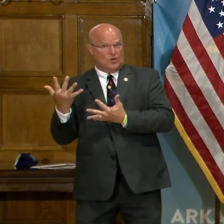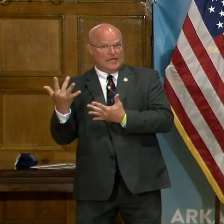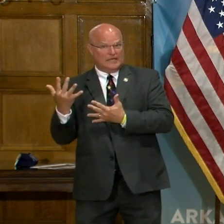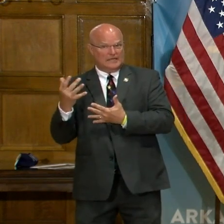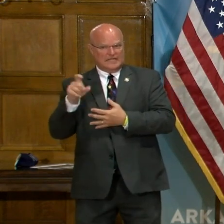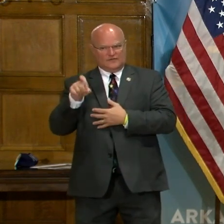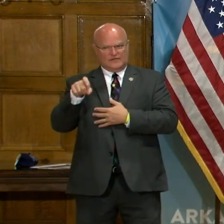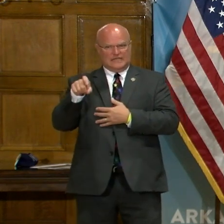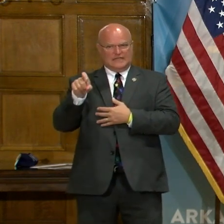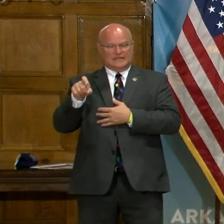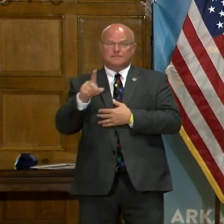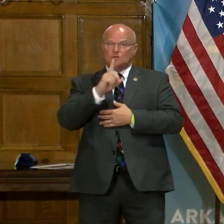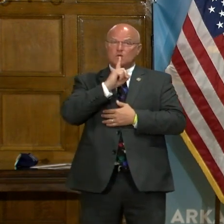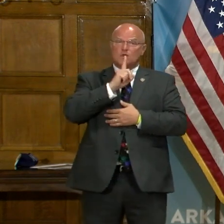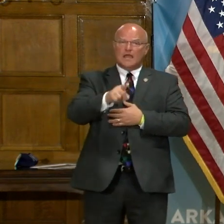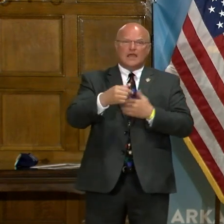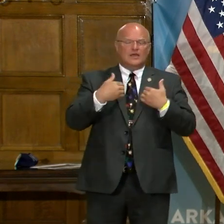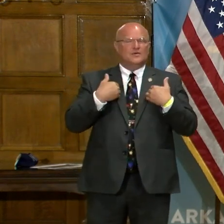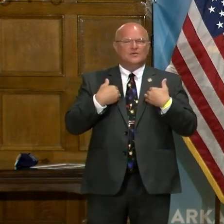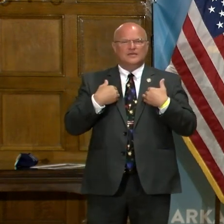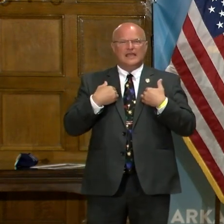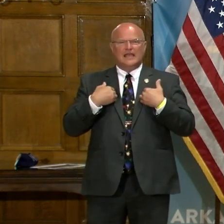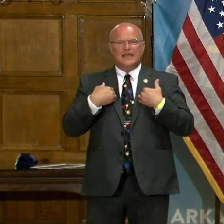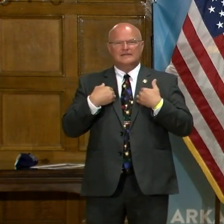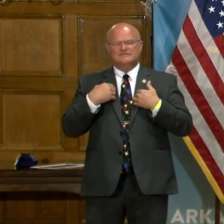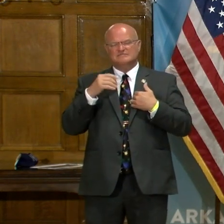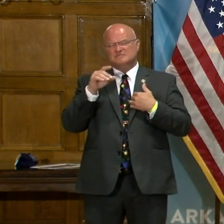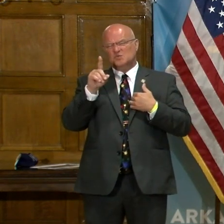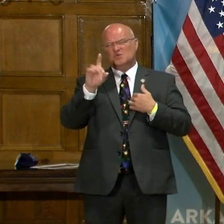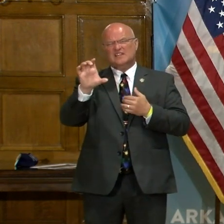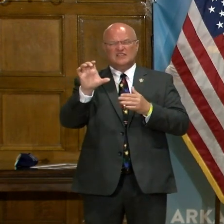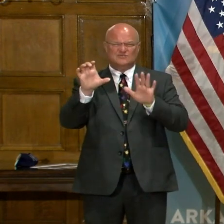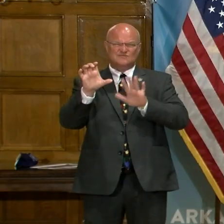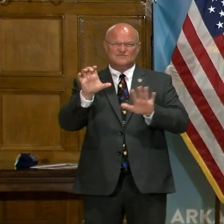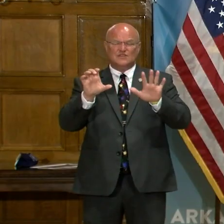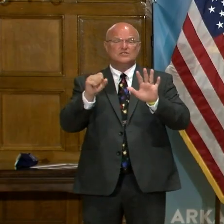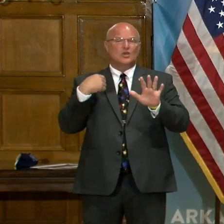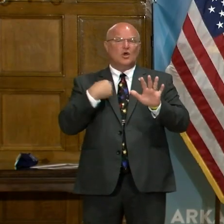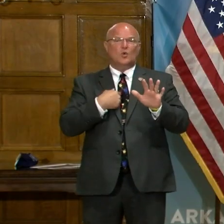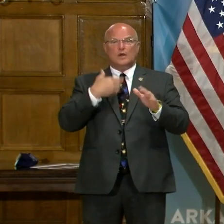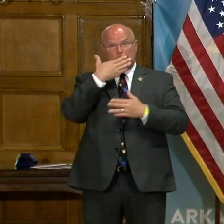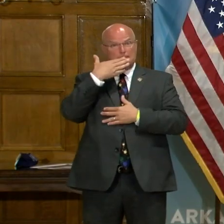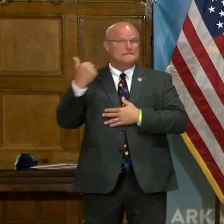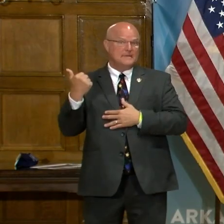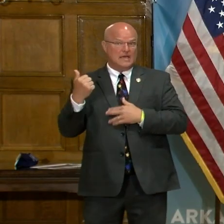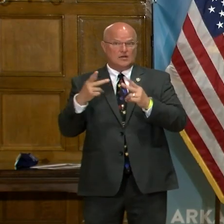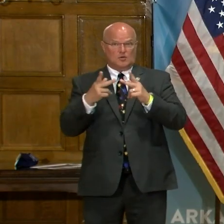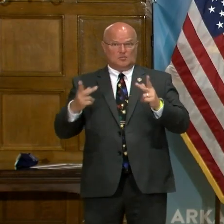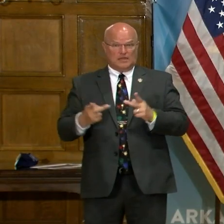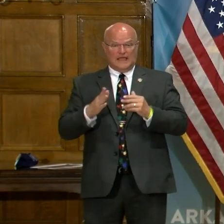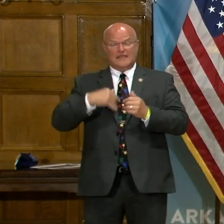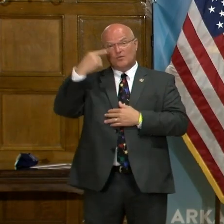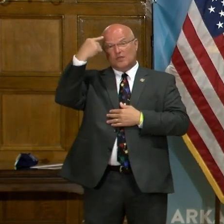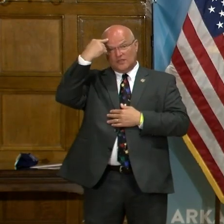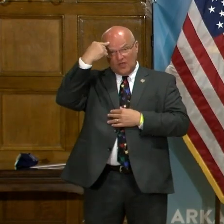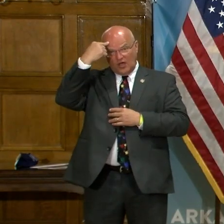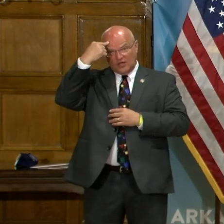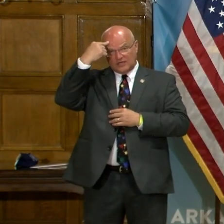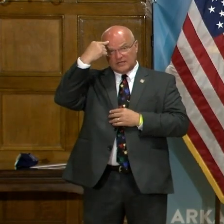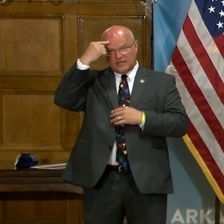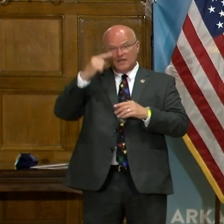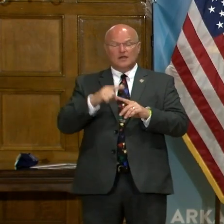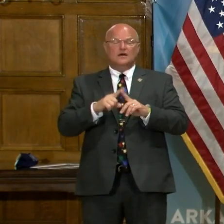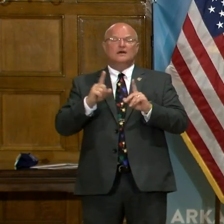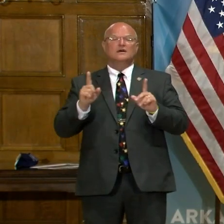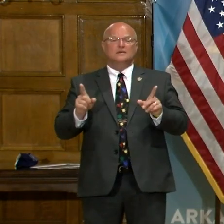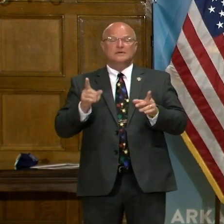need them. In reality, we have barely over 100, so we're much better placed than we thought we would,